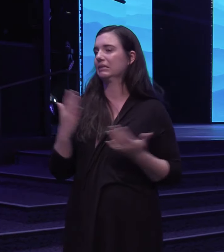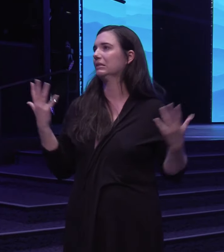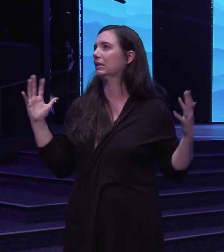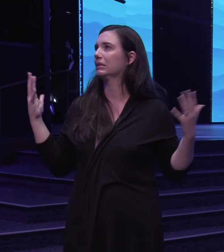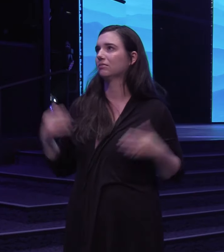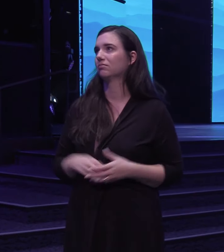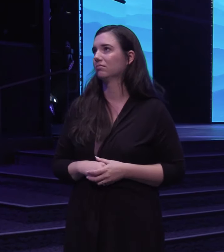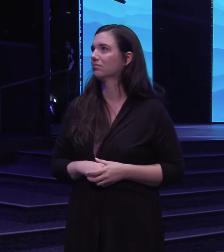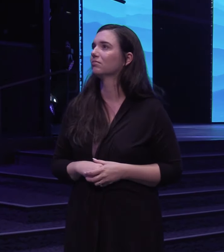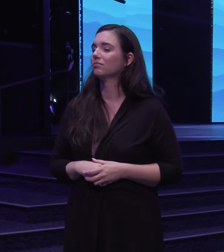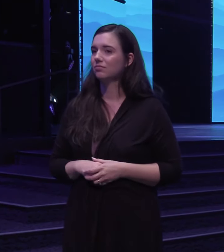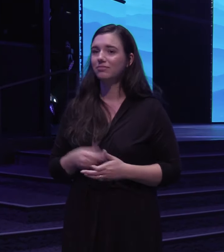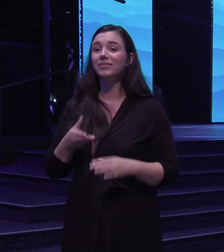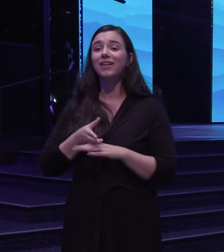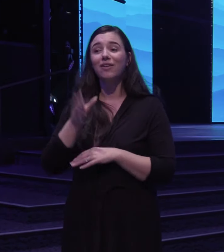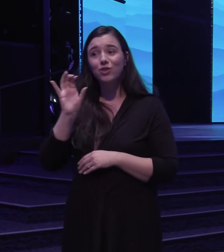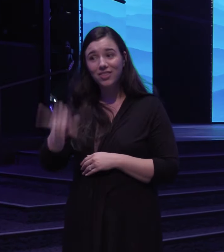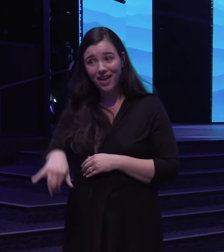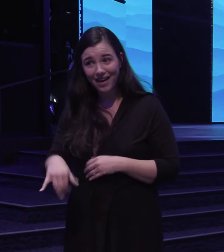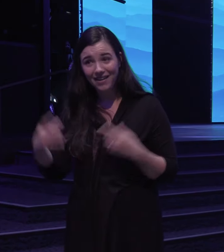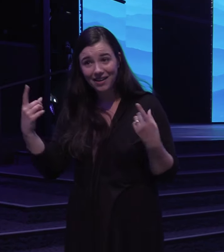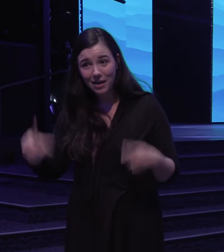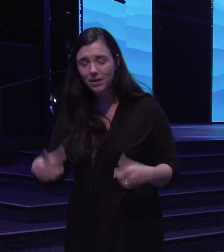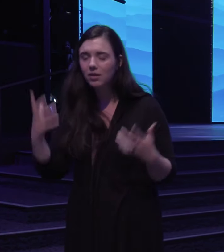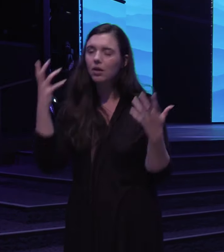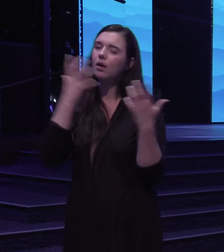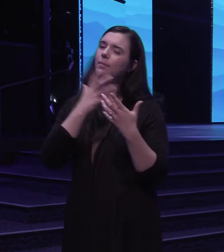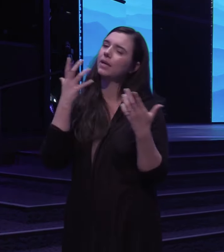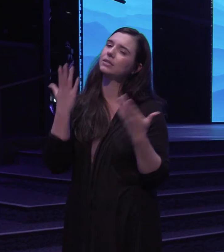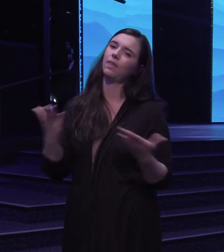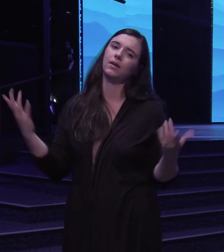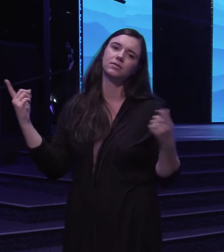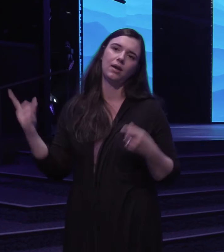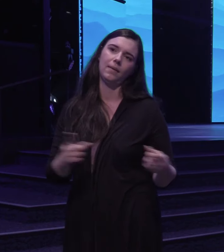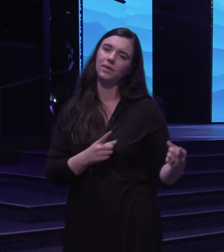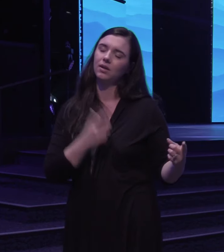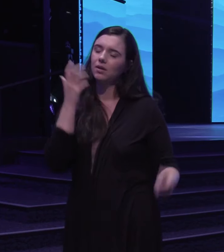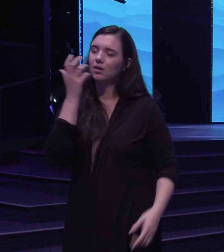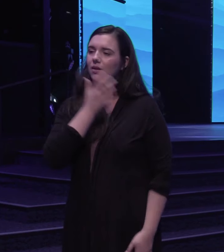hands. And after that, amazing things began to happen.